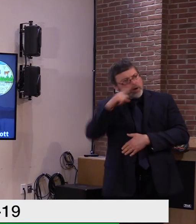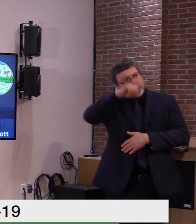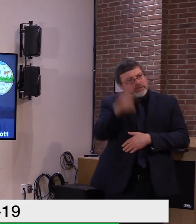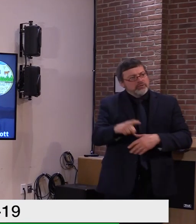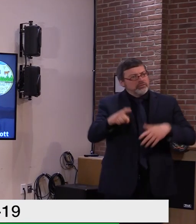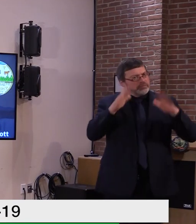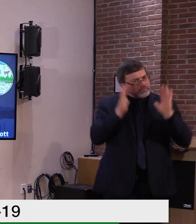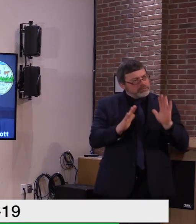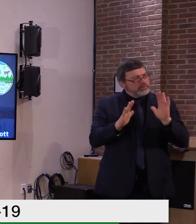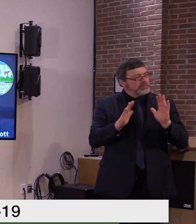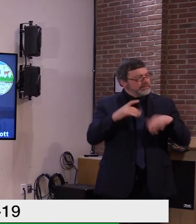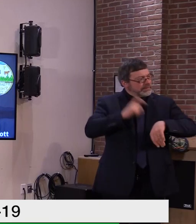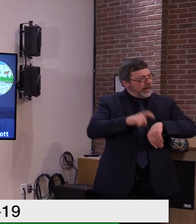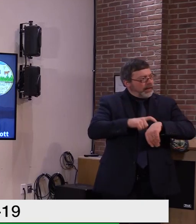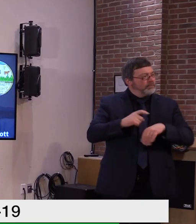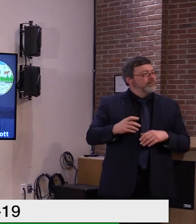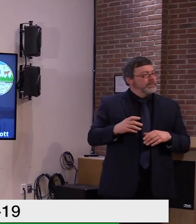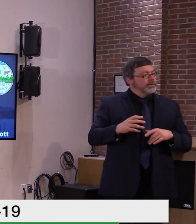BT Digger.